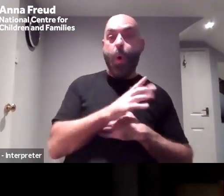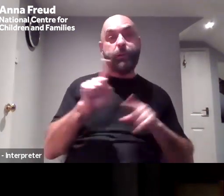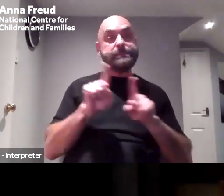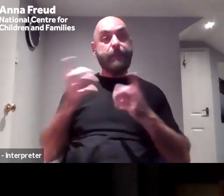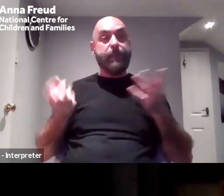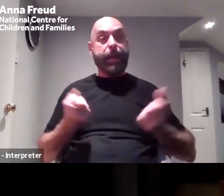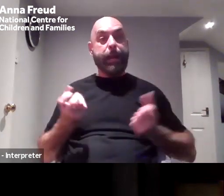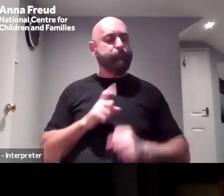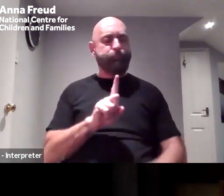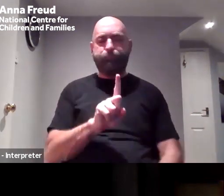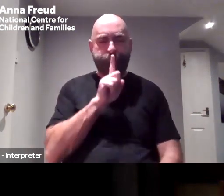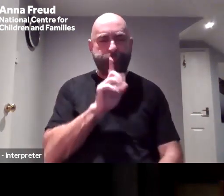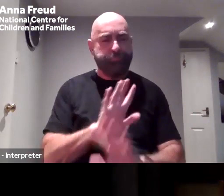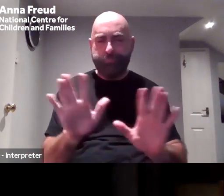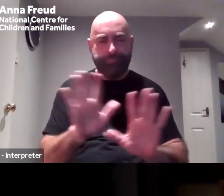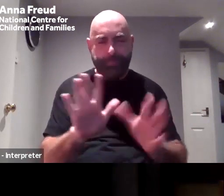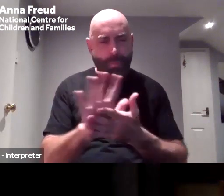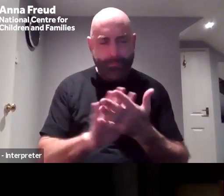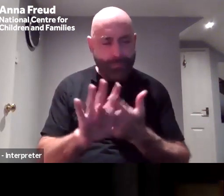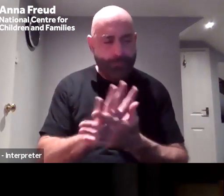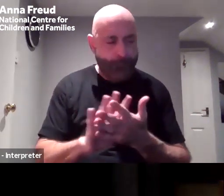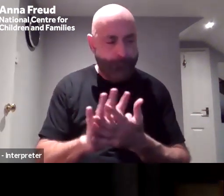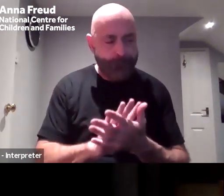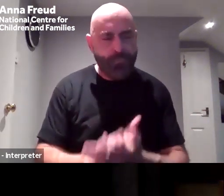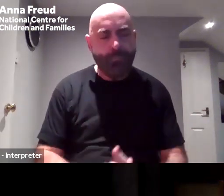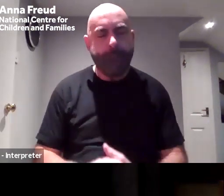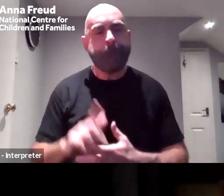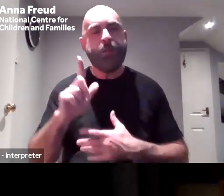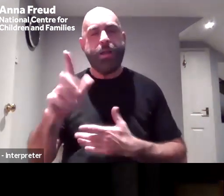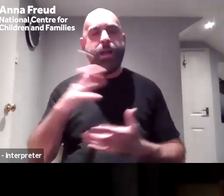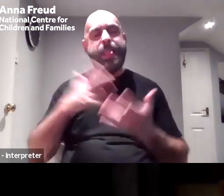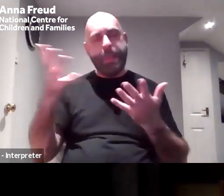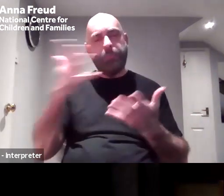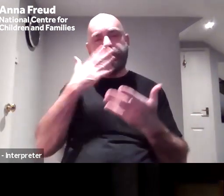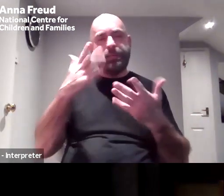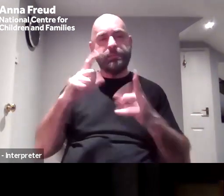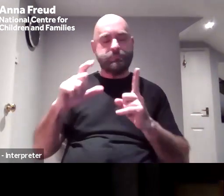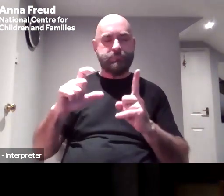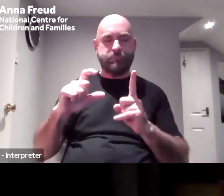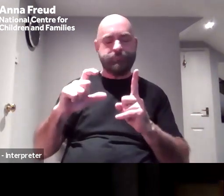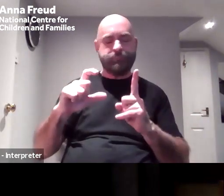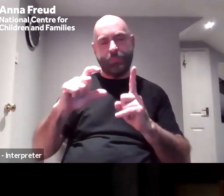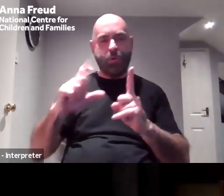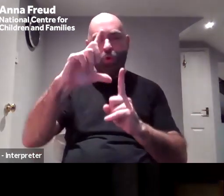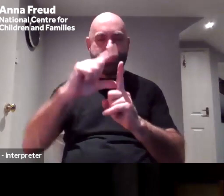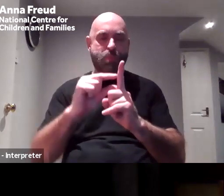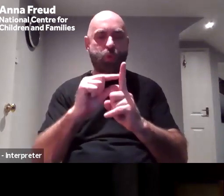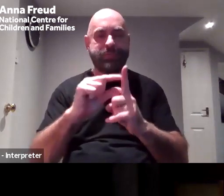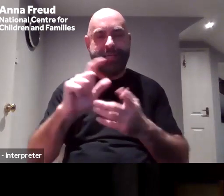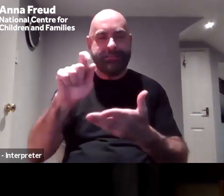income. So let me be a Democrat, a small d Democrat. When